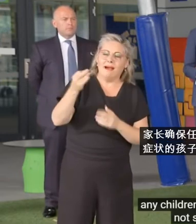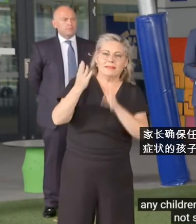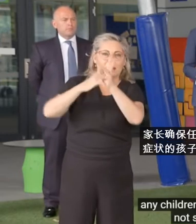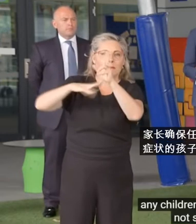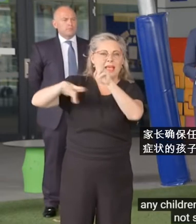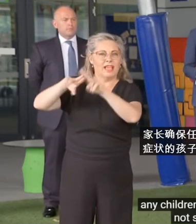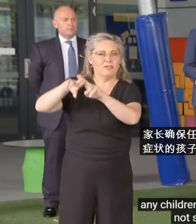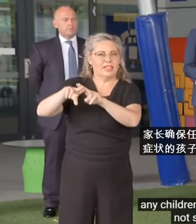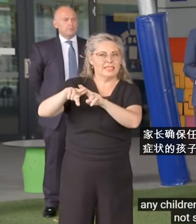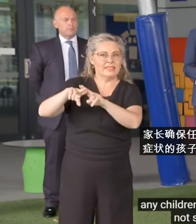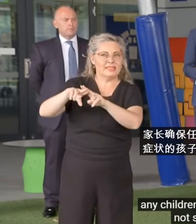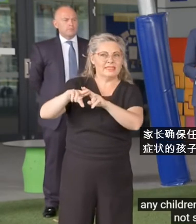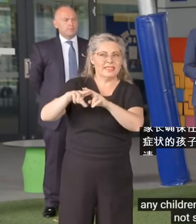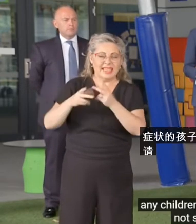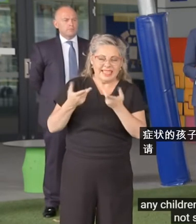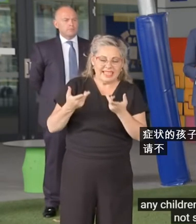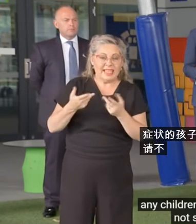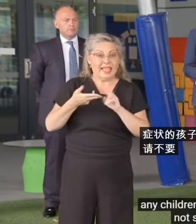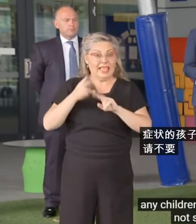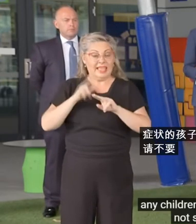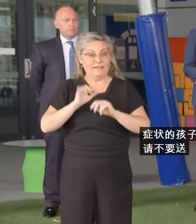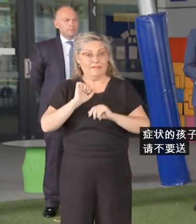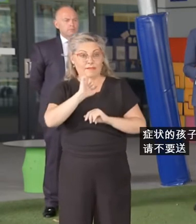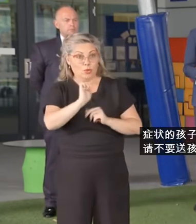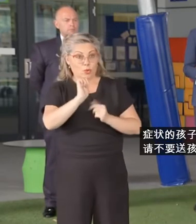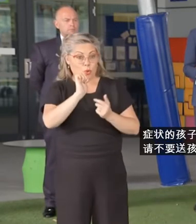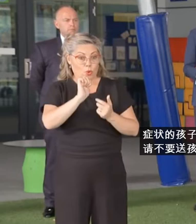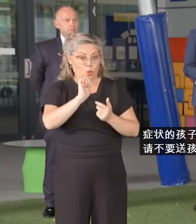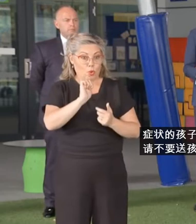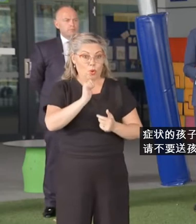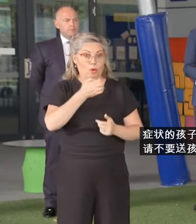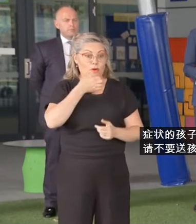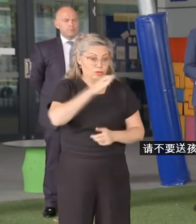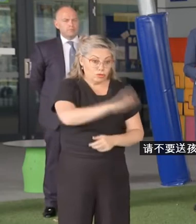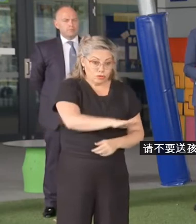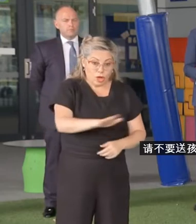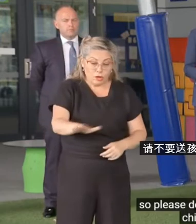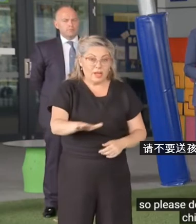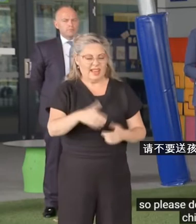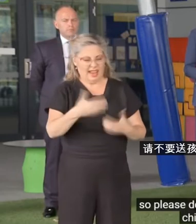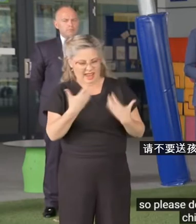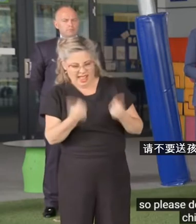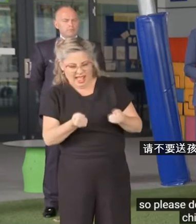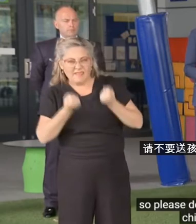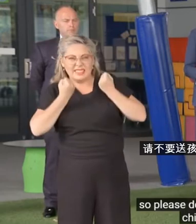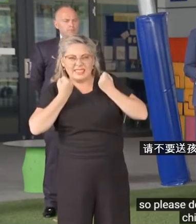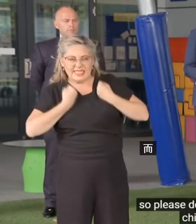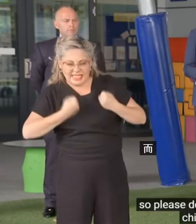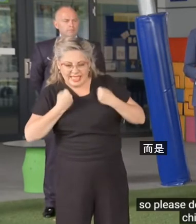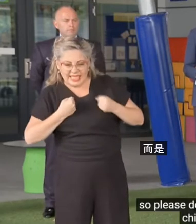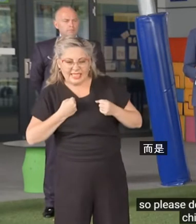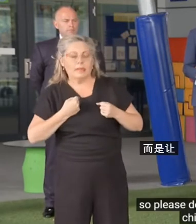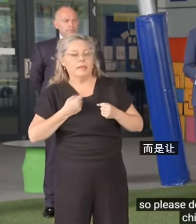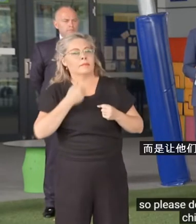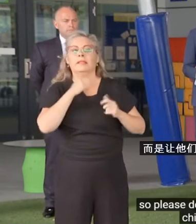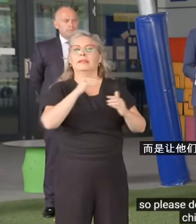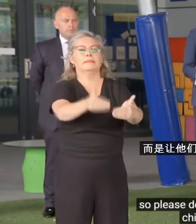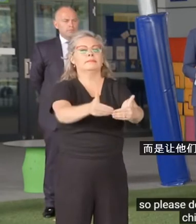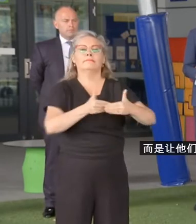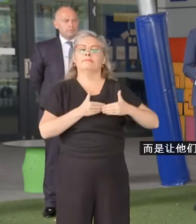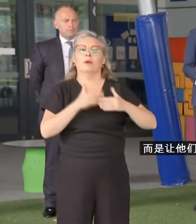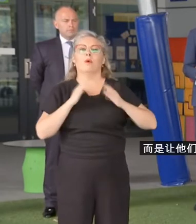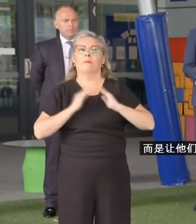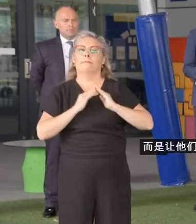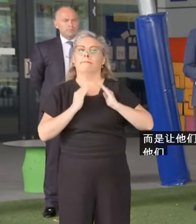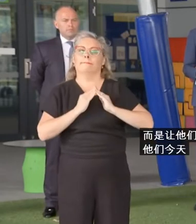are not sent to school. So please do not send your child to school if they have symptoms. Instead, get